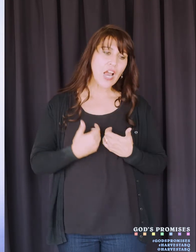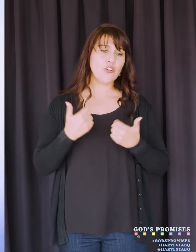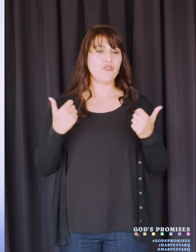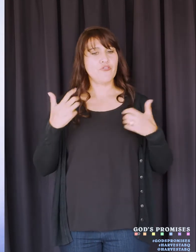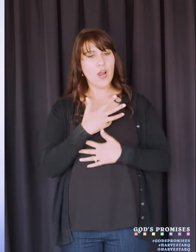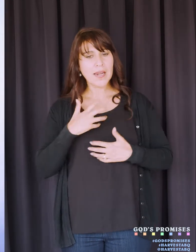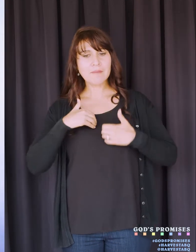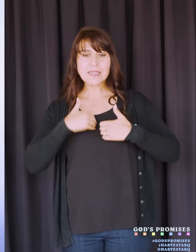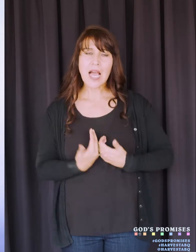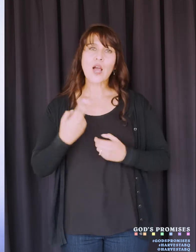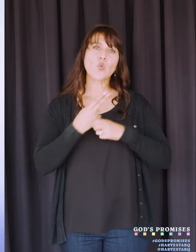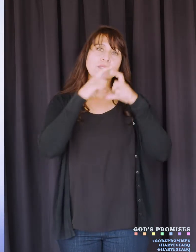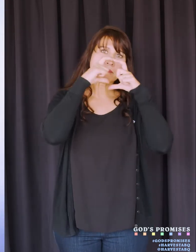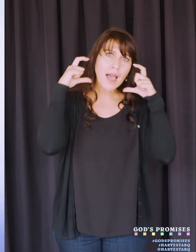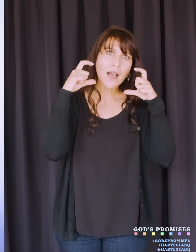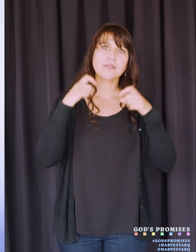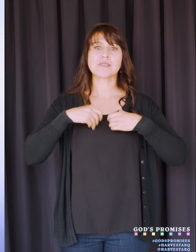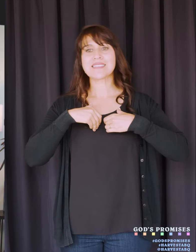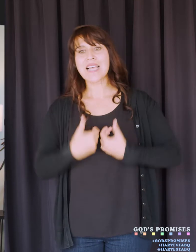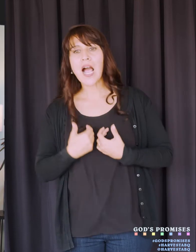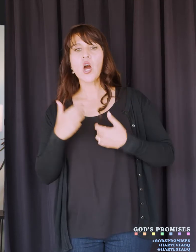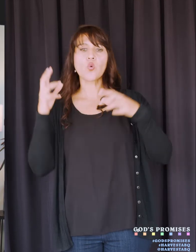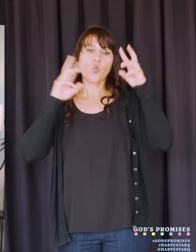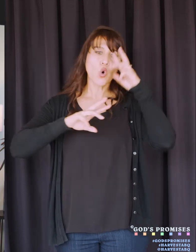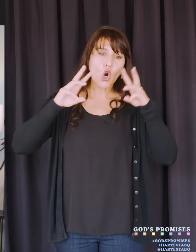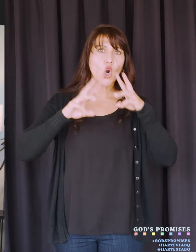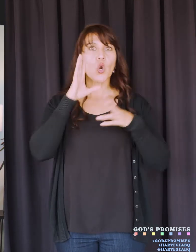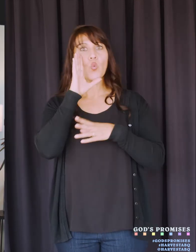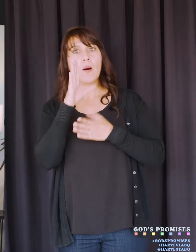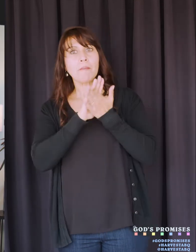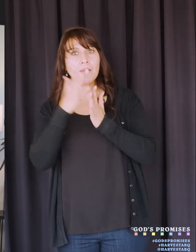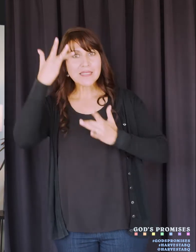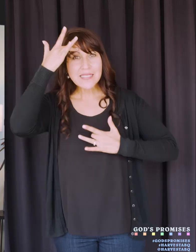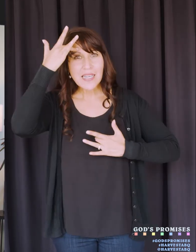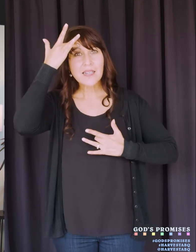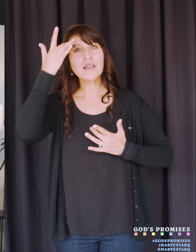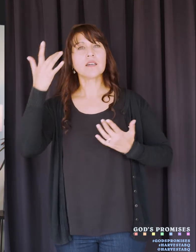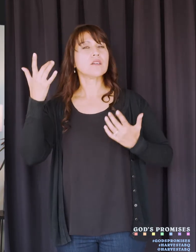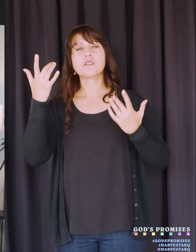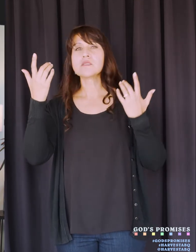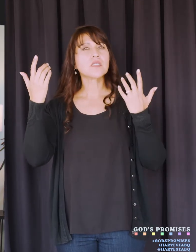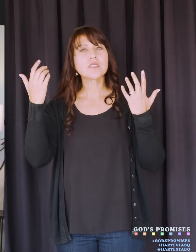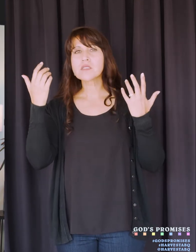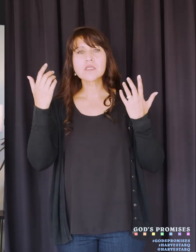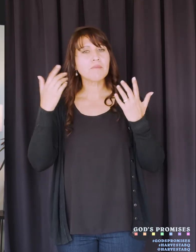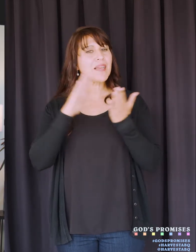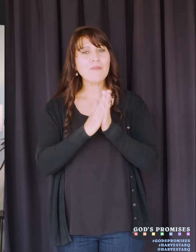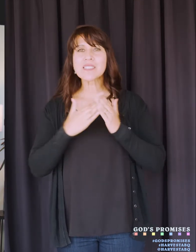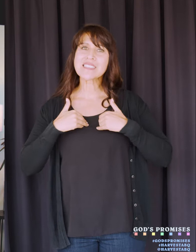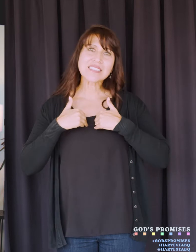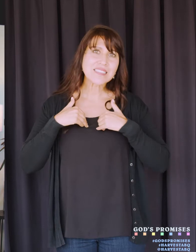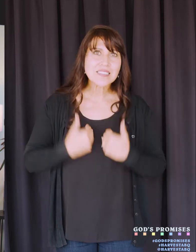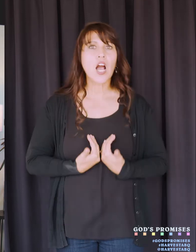I'm tired of wearing a mask. I'm tired about worrying if I'm going to get sick. We're just getting